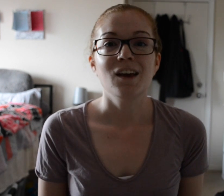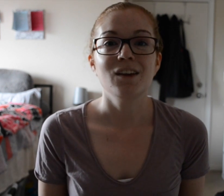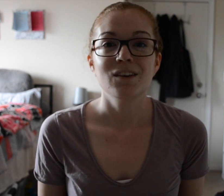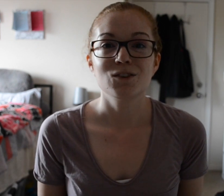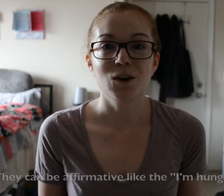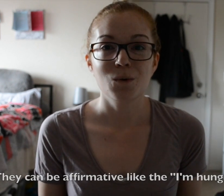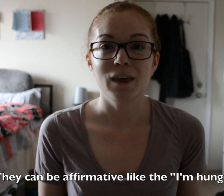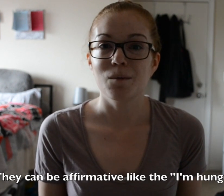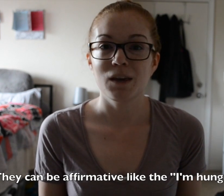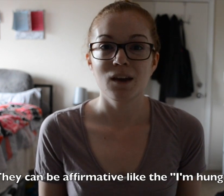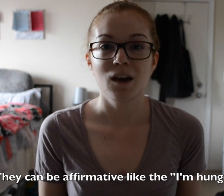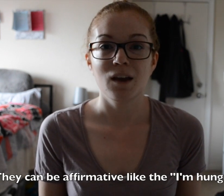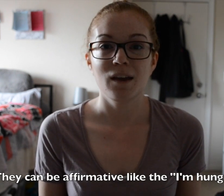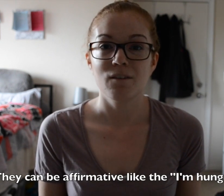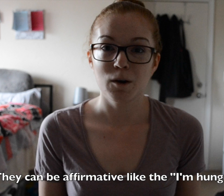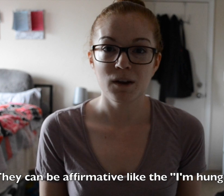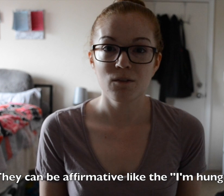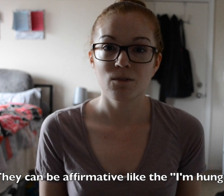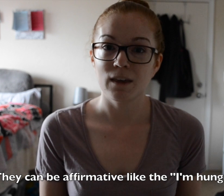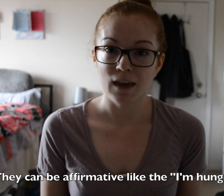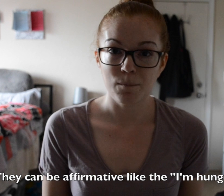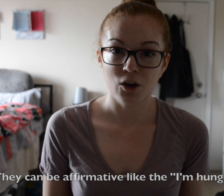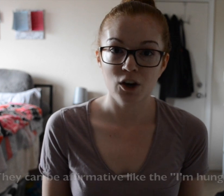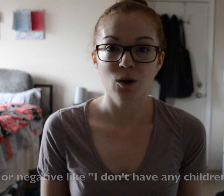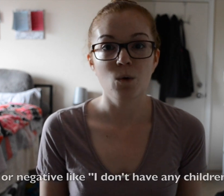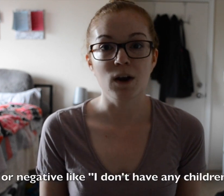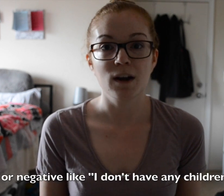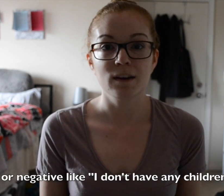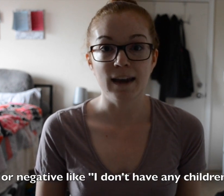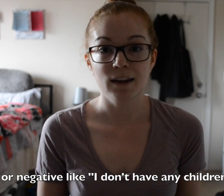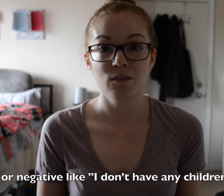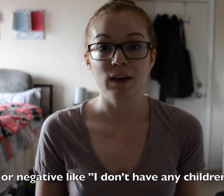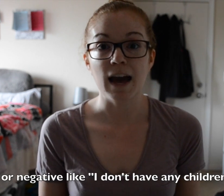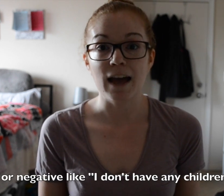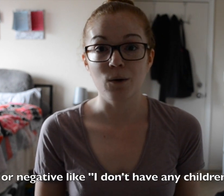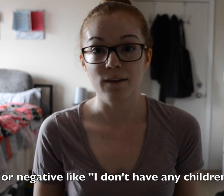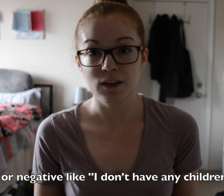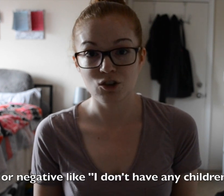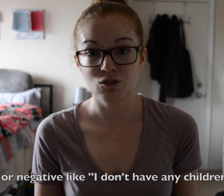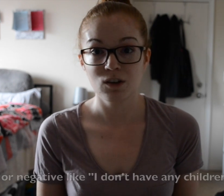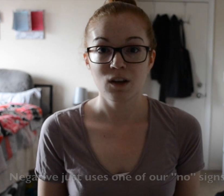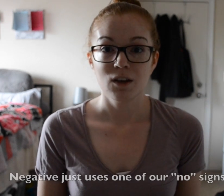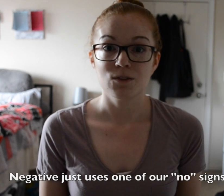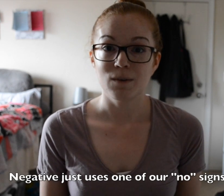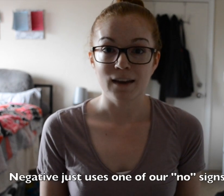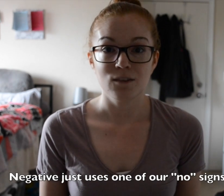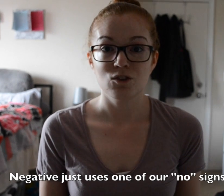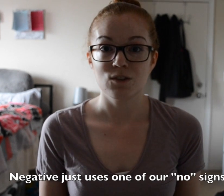And so they can be affirmative like the I'm hungry or negative like I don't have any children. So negative just